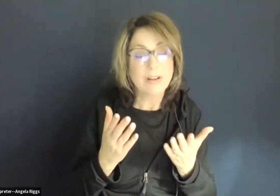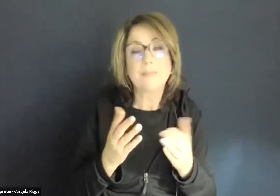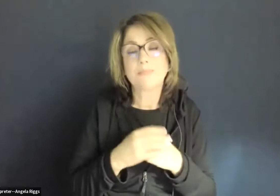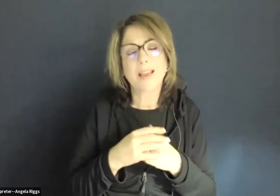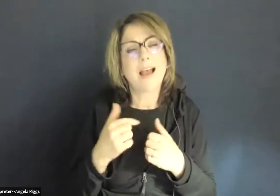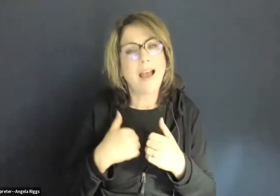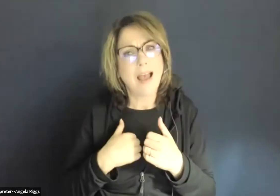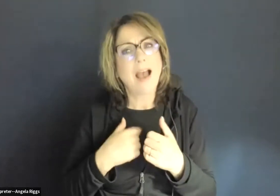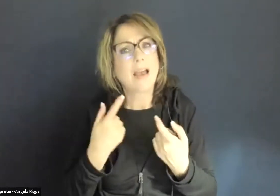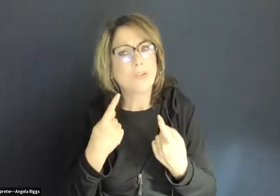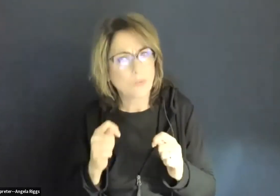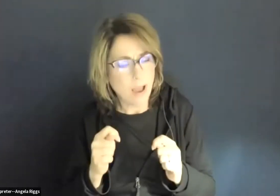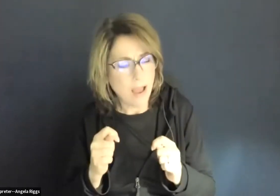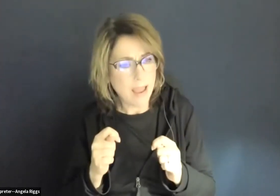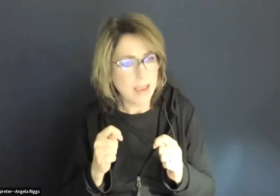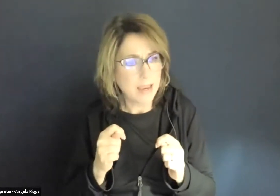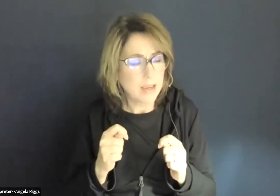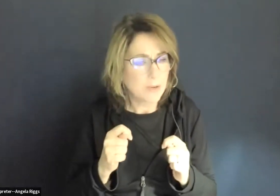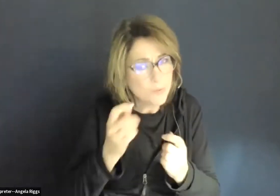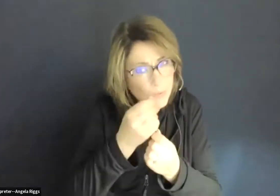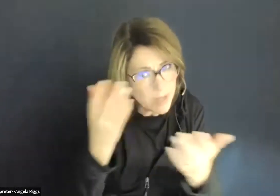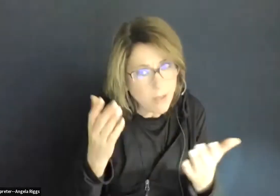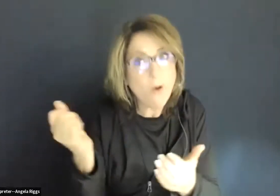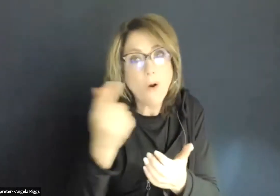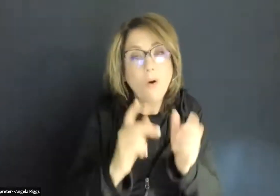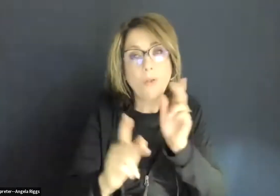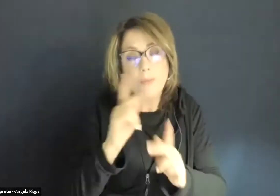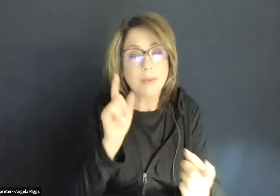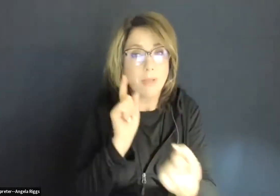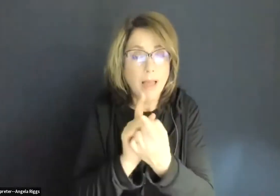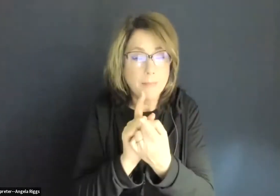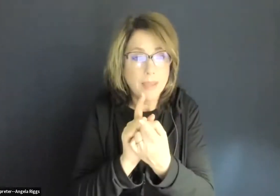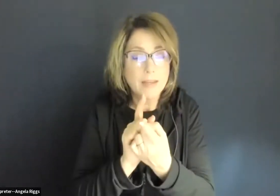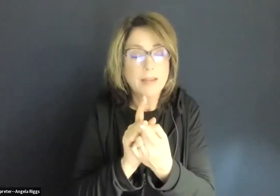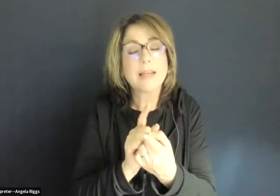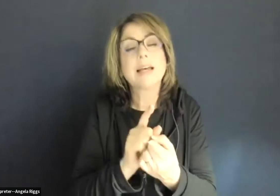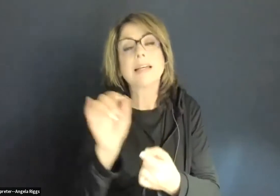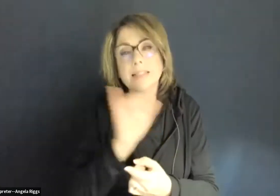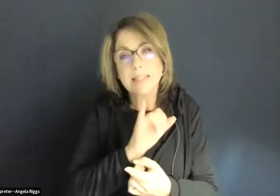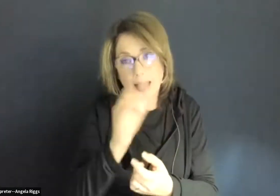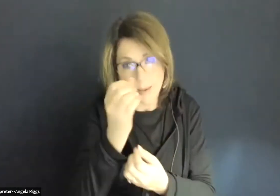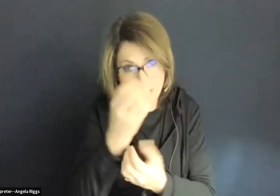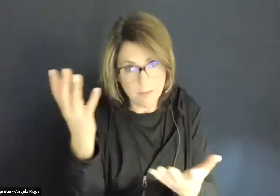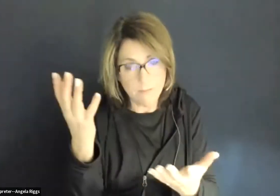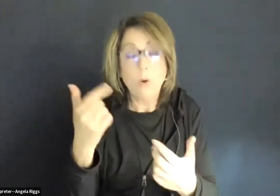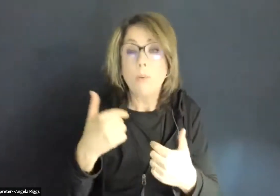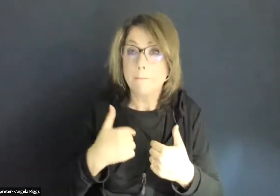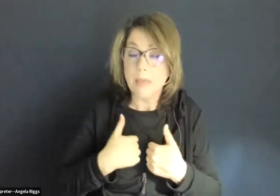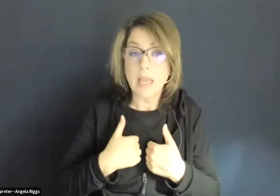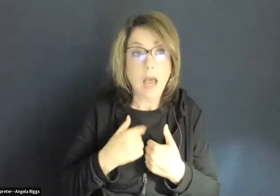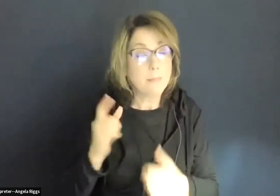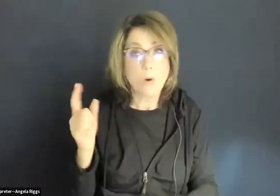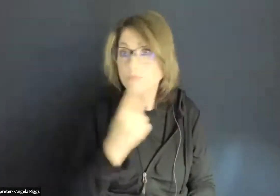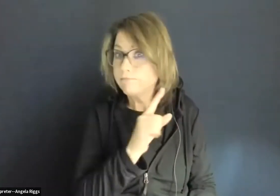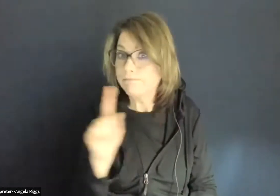give all the consumers that I come in contact with the same information. I'm always walking around